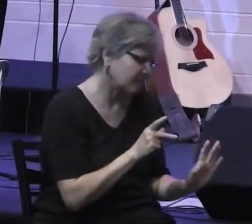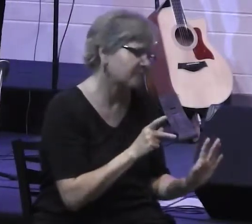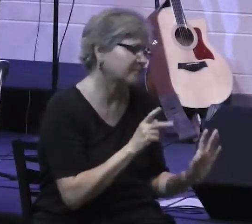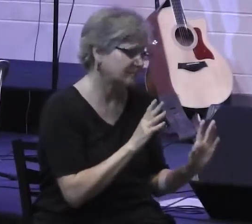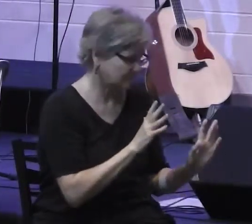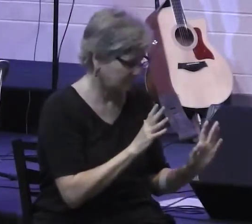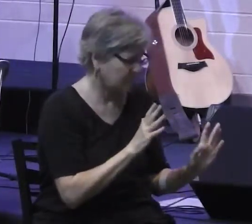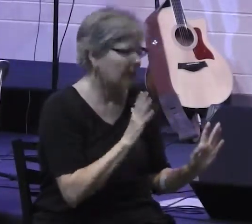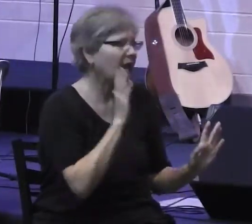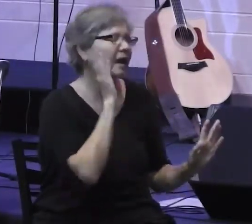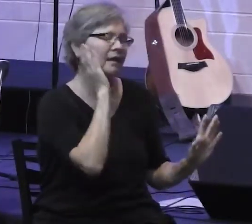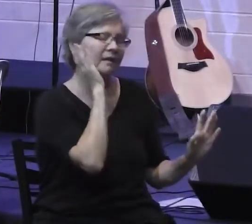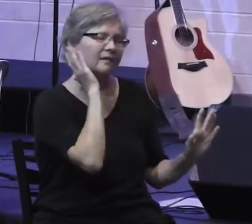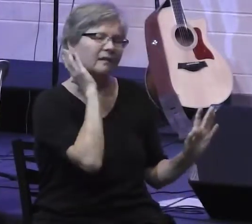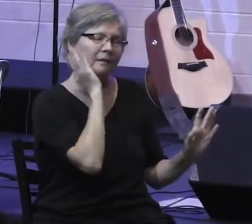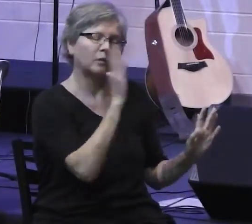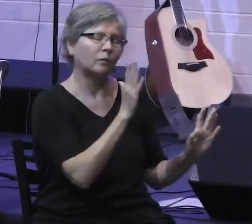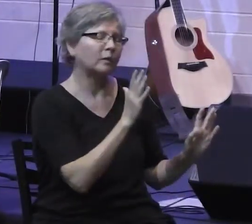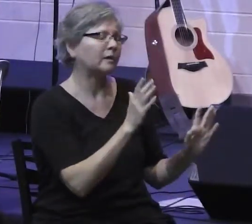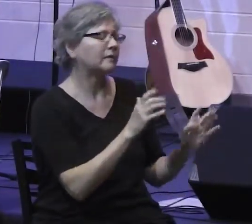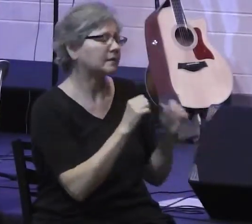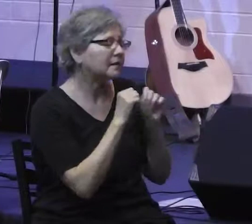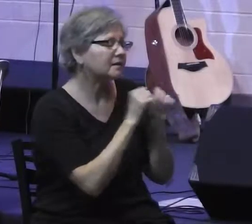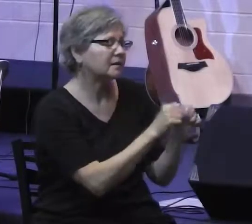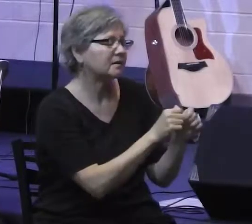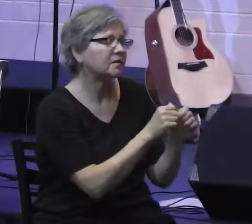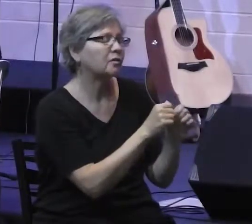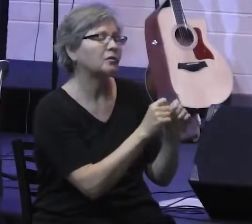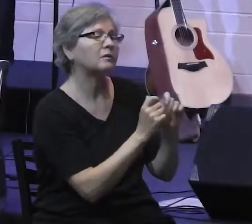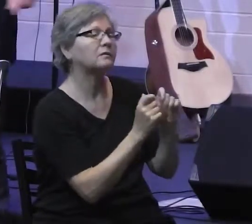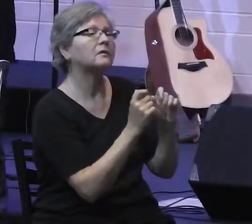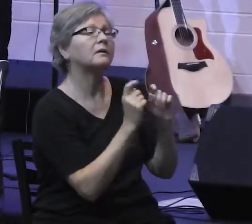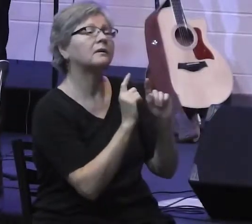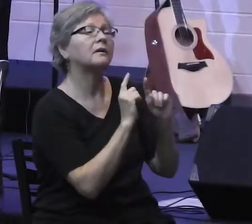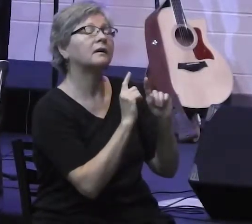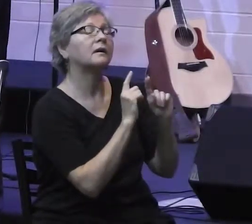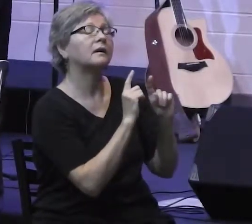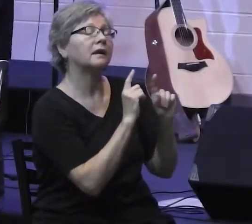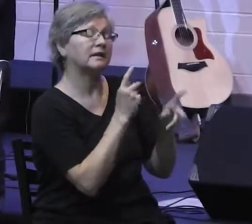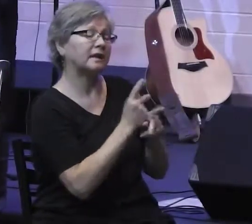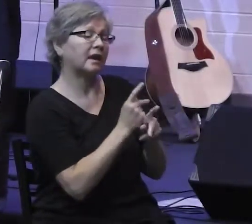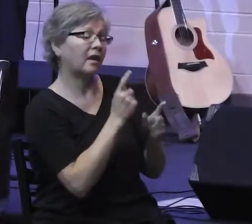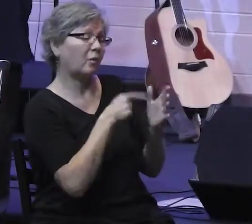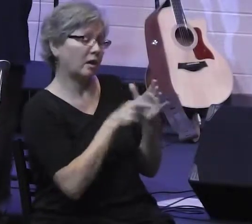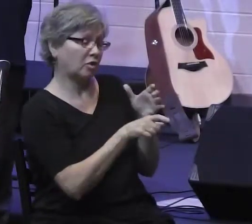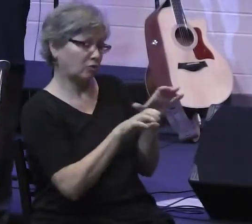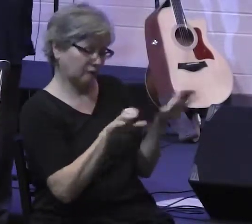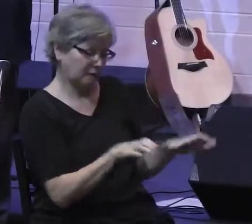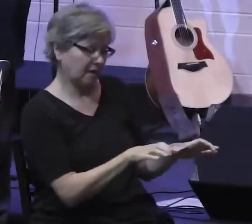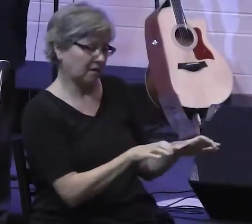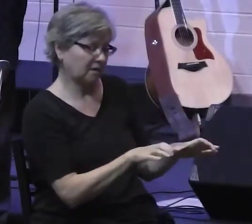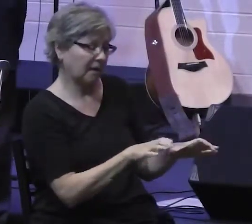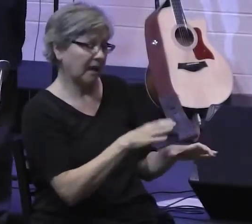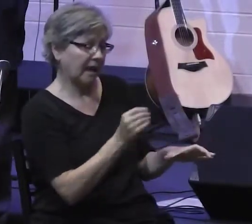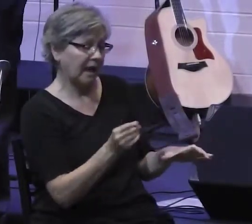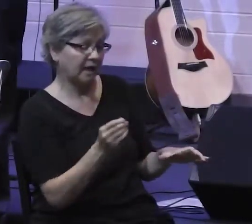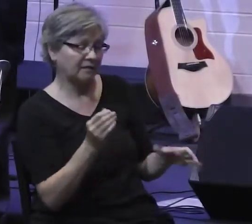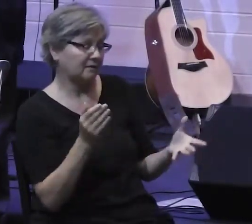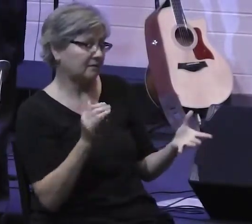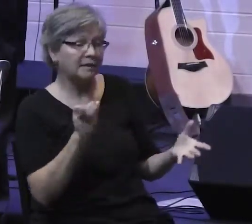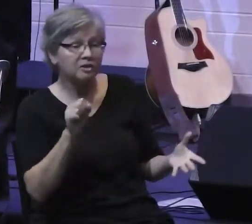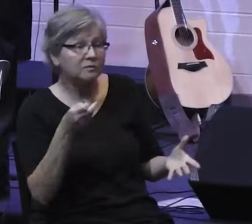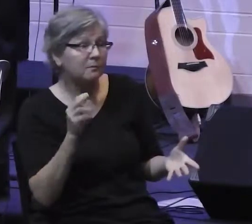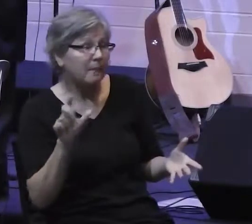going, I'm going to give you Isaac and it's still going to work, but now I'm going to take care of what you have done and the consequence and the sin in